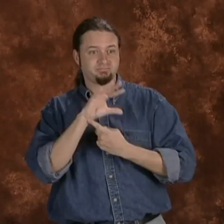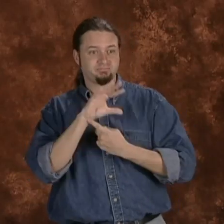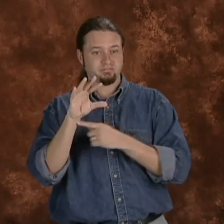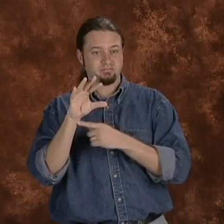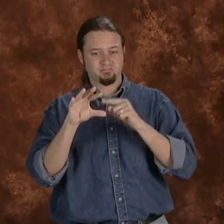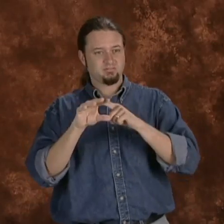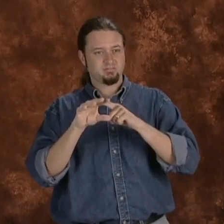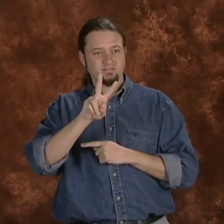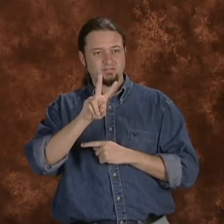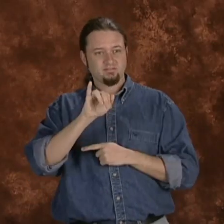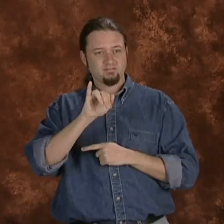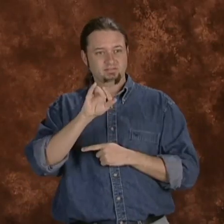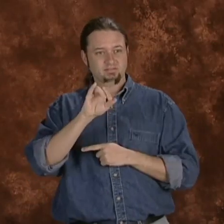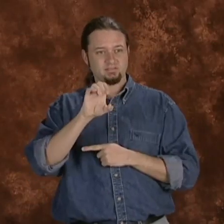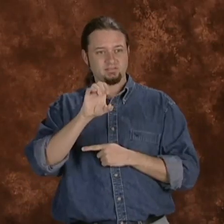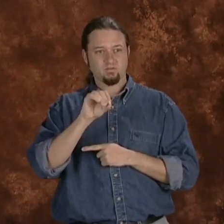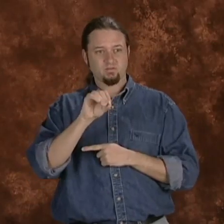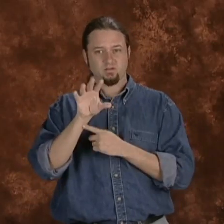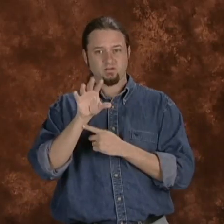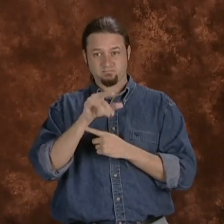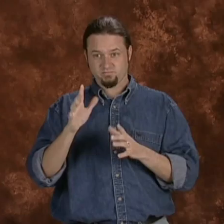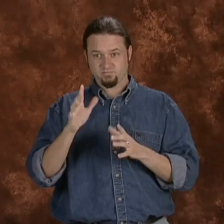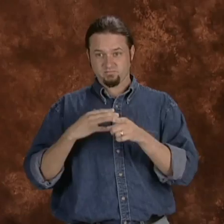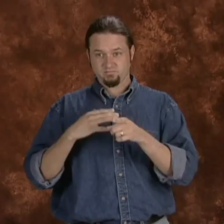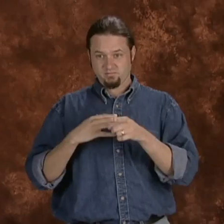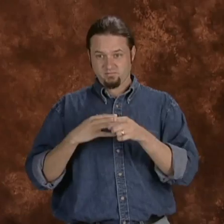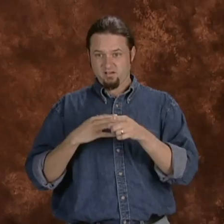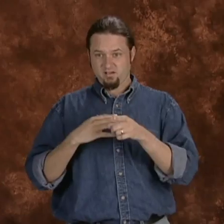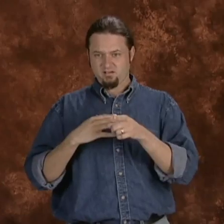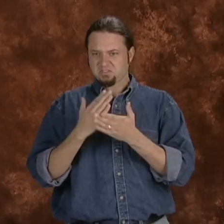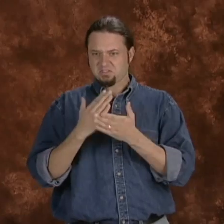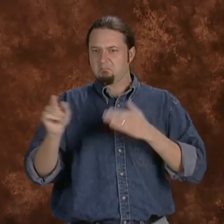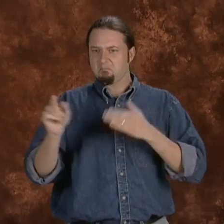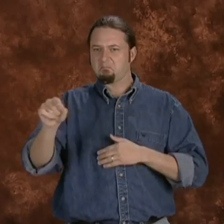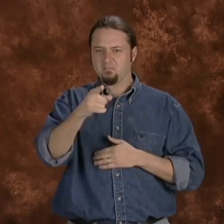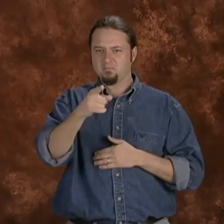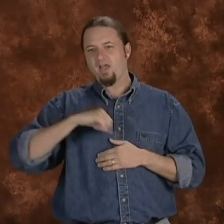Wonderful. That's wonderful. Well, we're going to be learning, about videos.